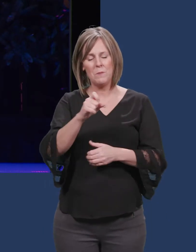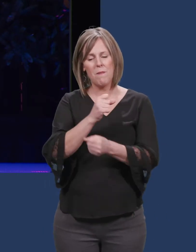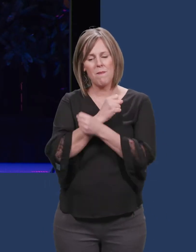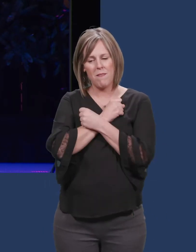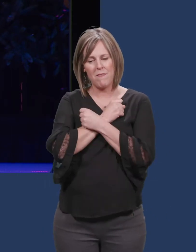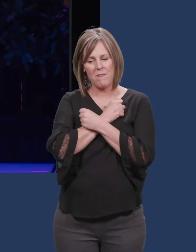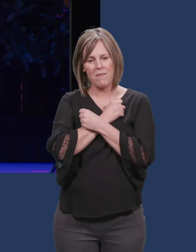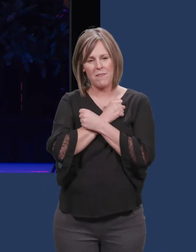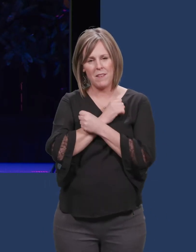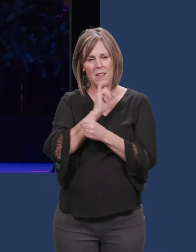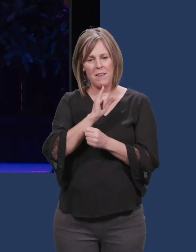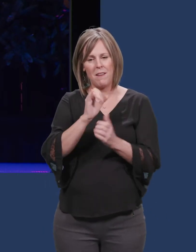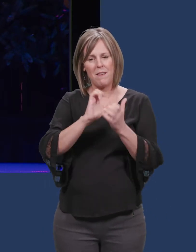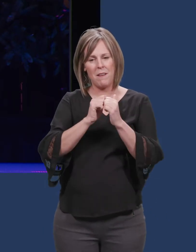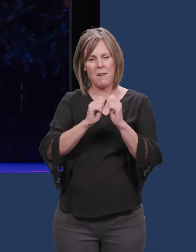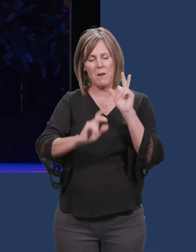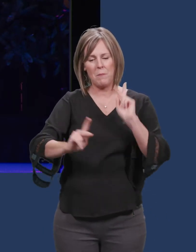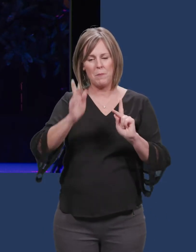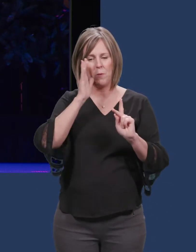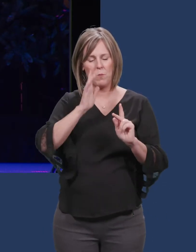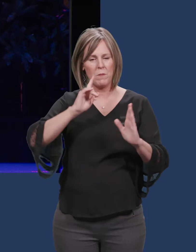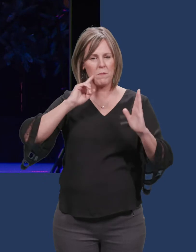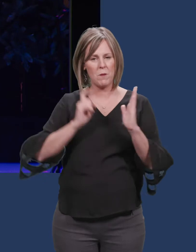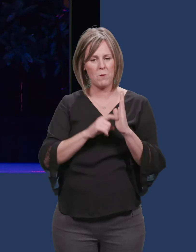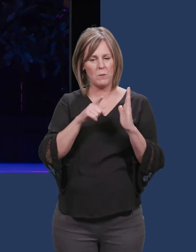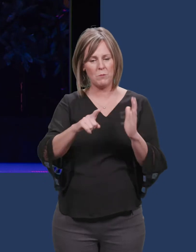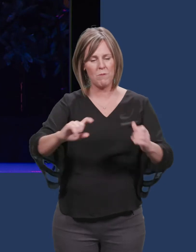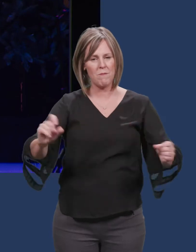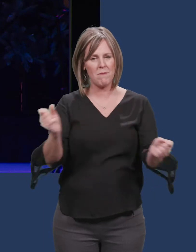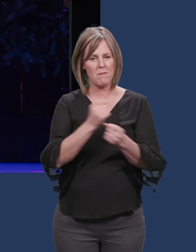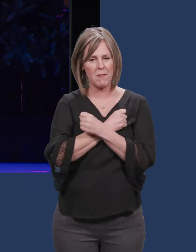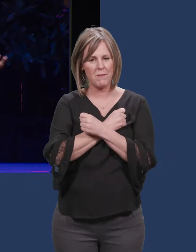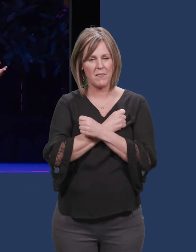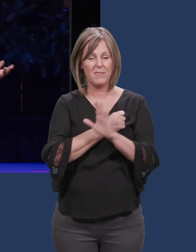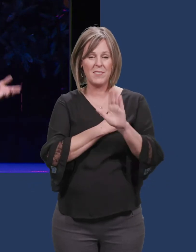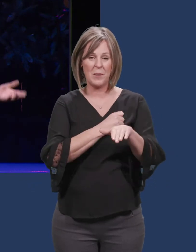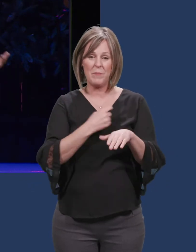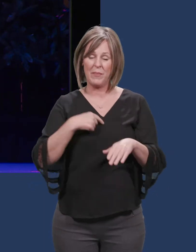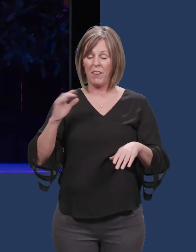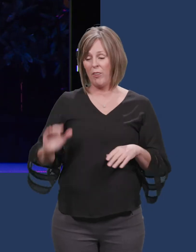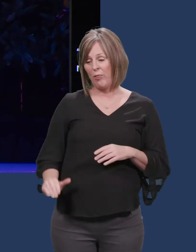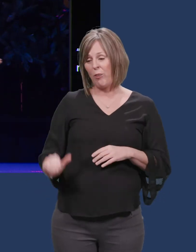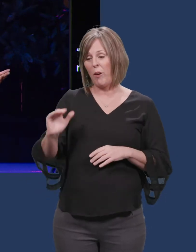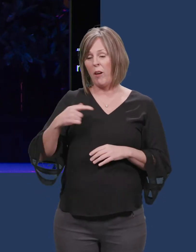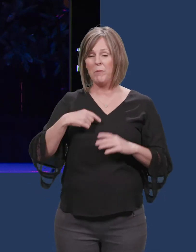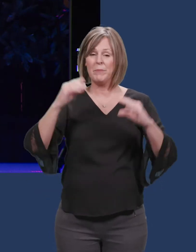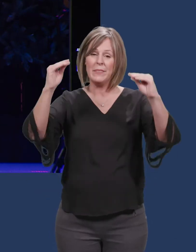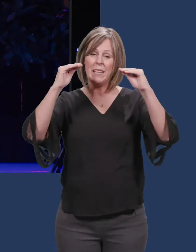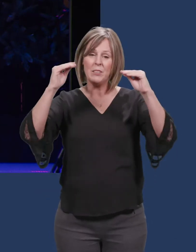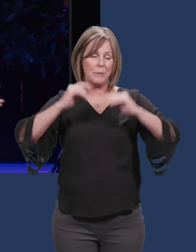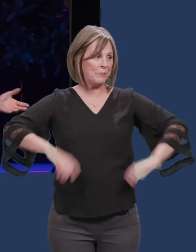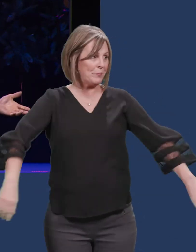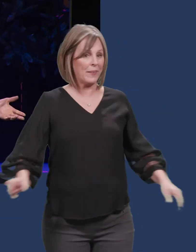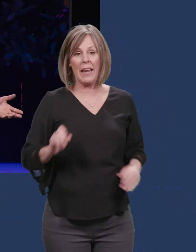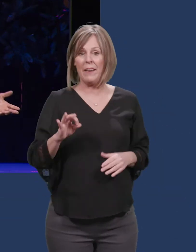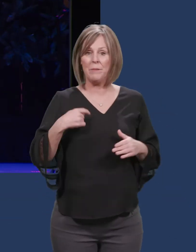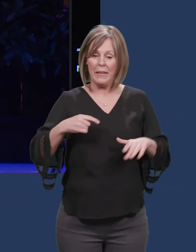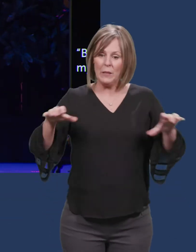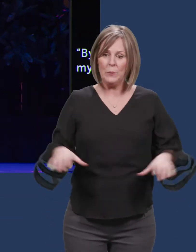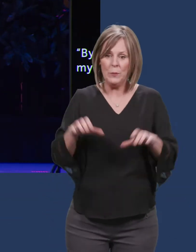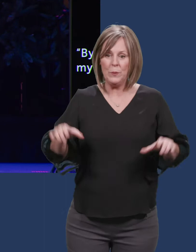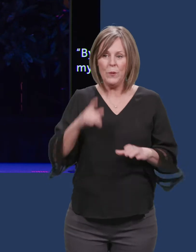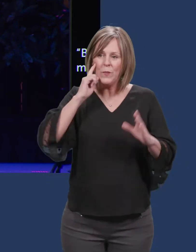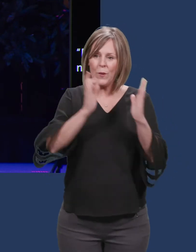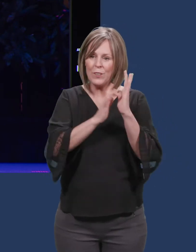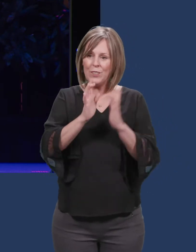are busy for Jesus. You were doing lots of things for Jesus. And so that's what I did. I did lots of things for Jesus. Or at least that's